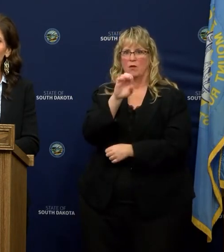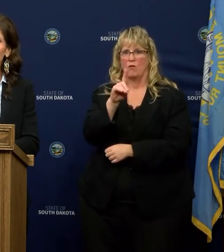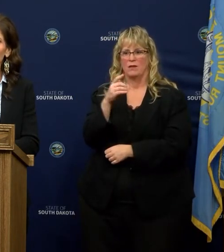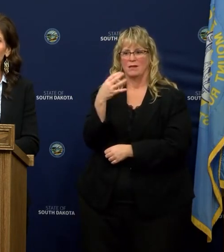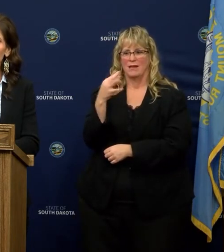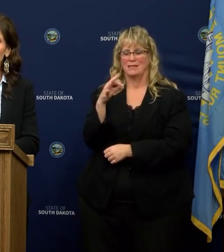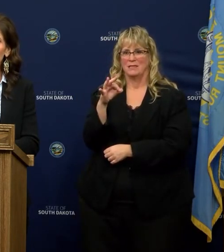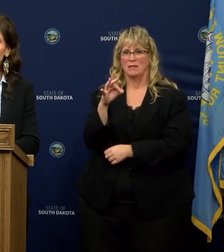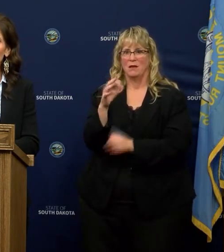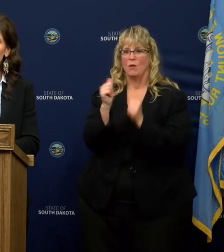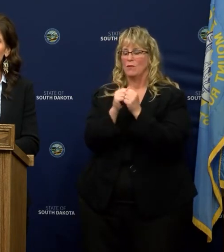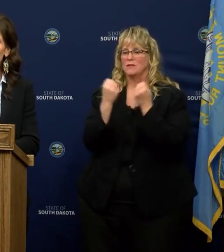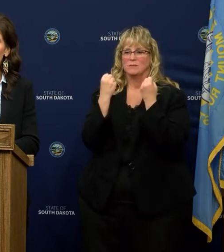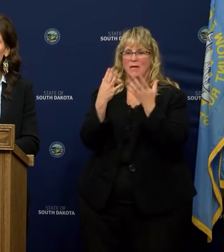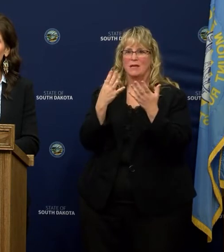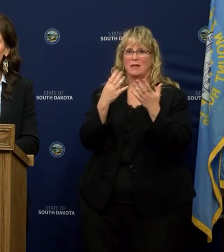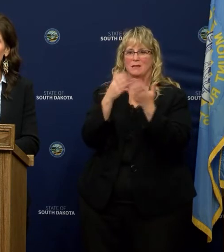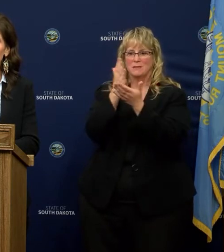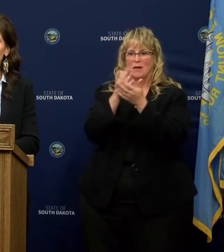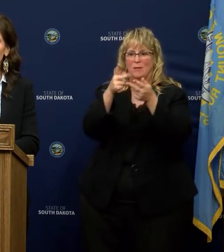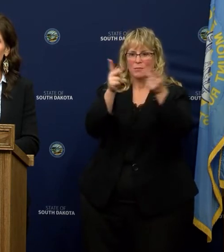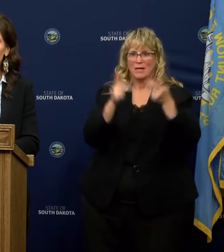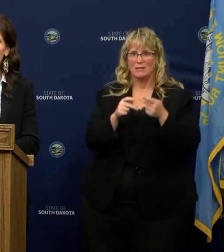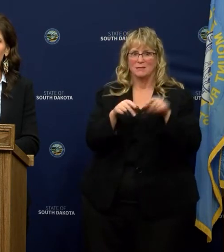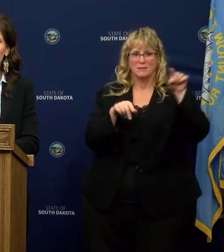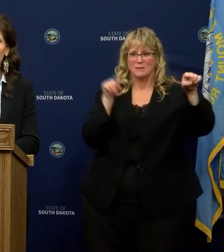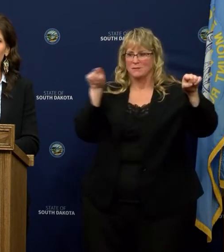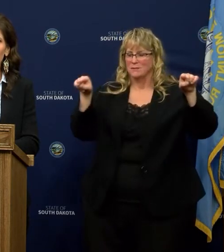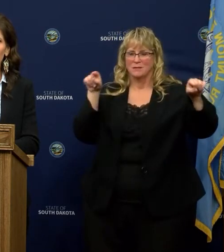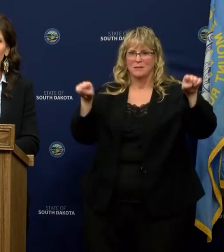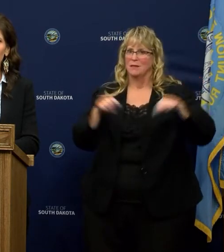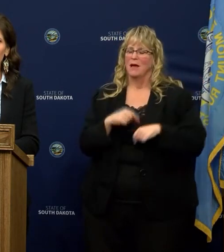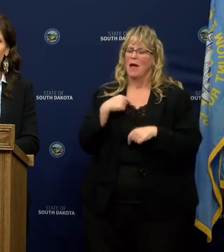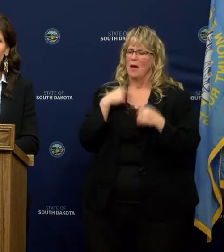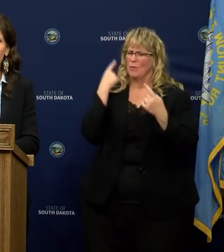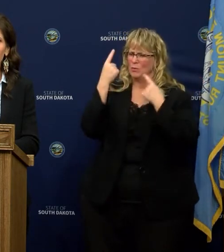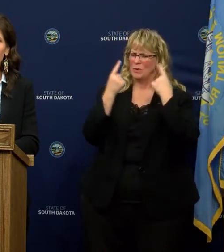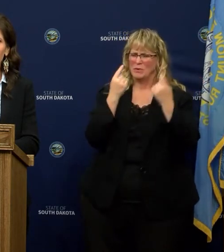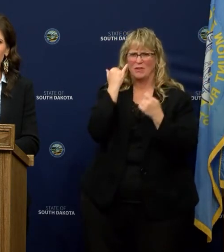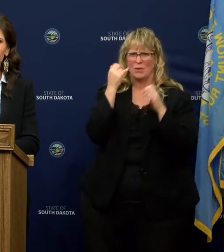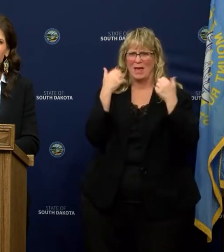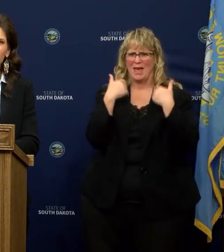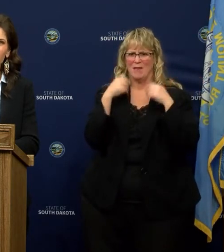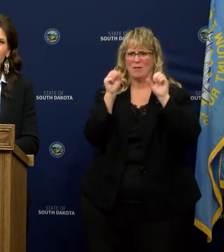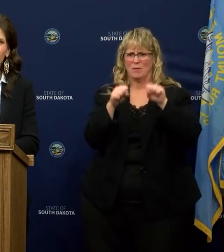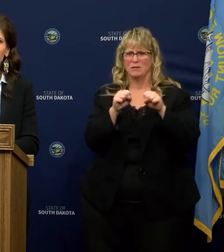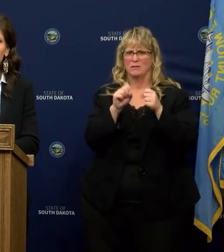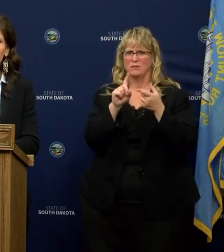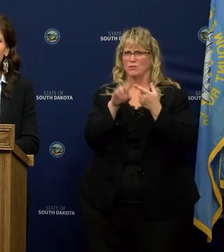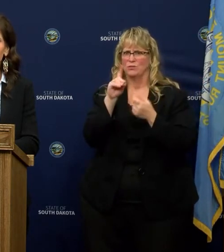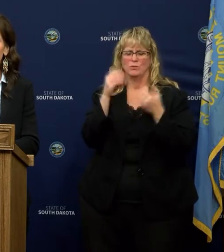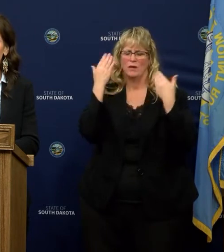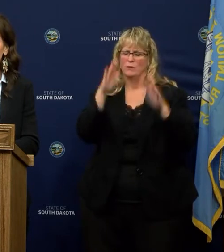that with as many checkpoints as are out there would be something that I would wonder if we even had the ability to do.